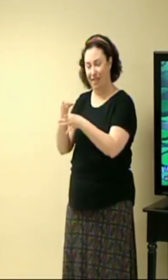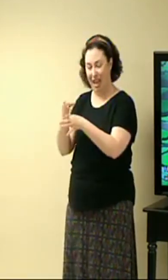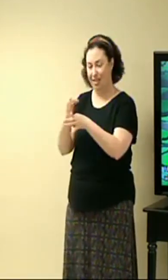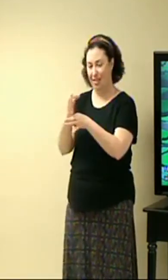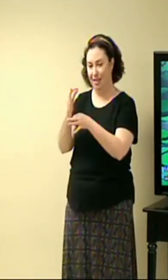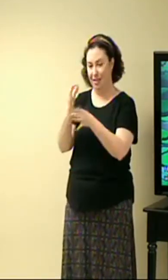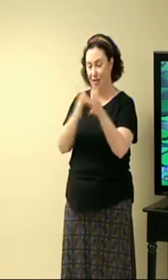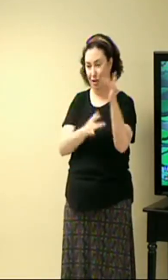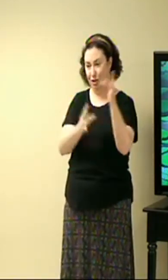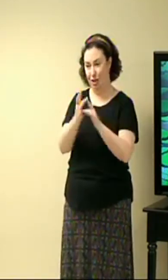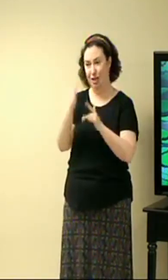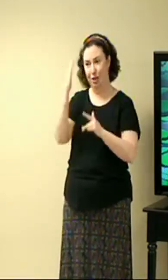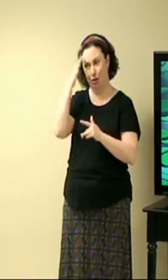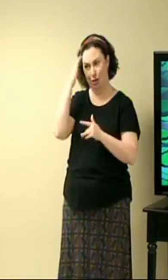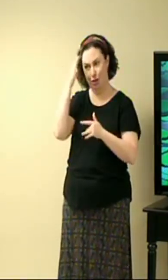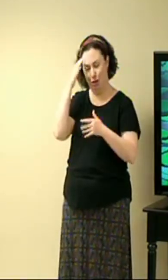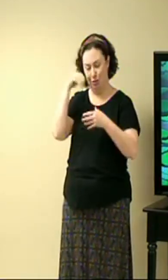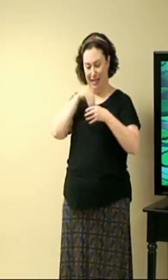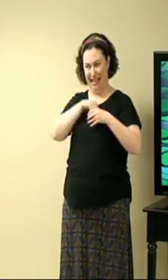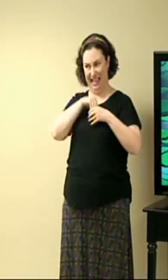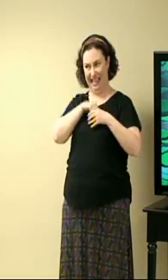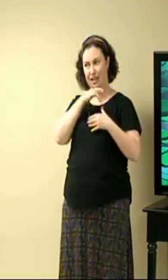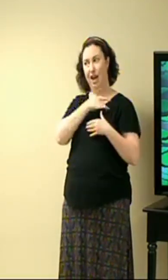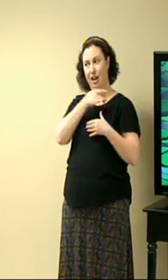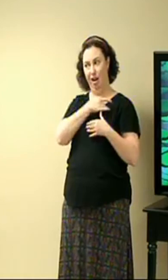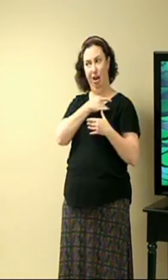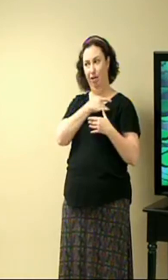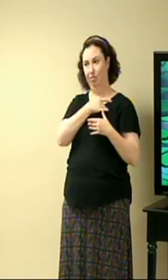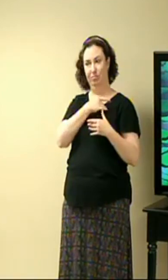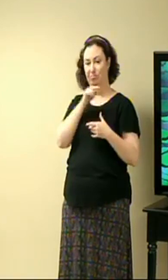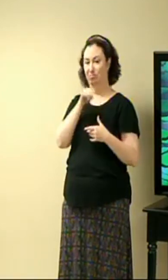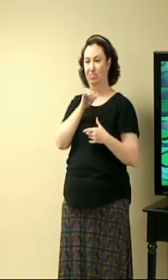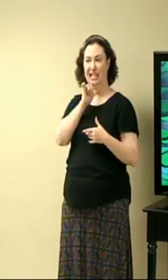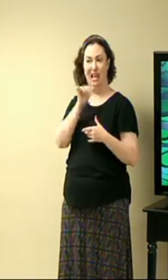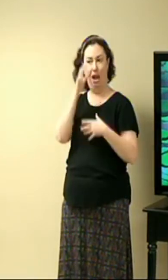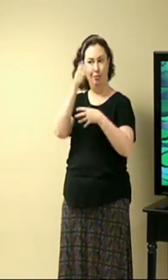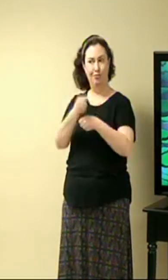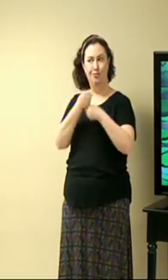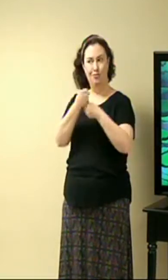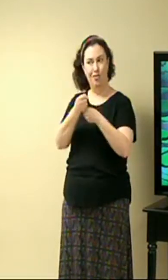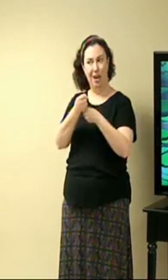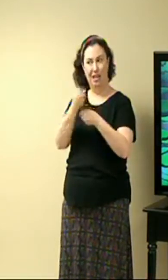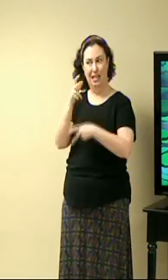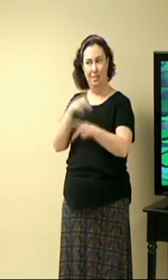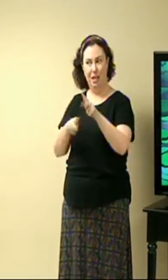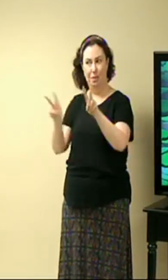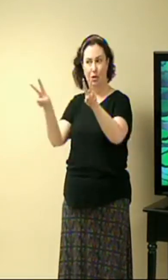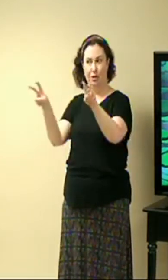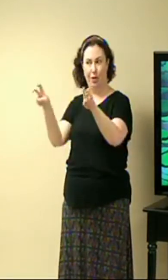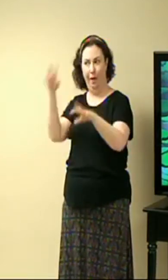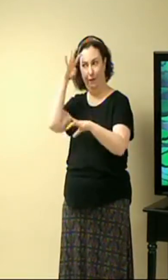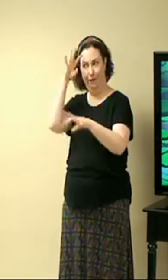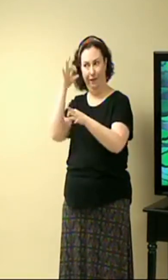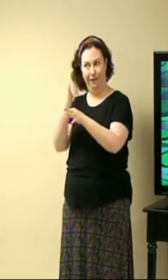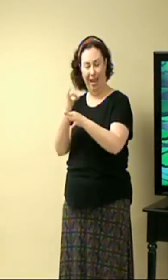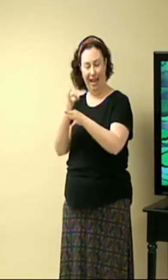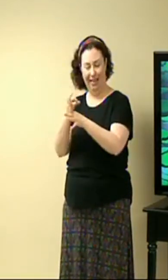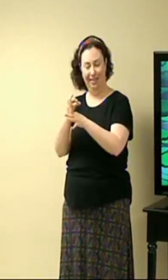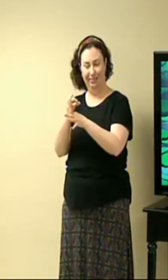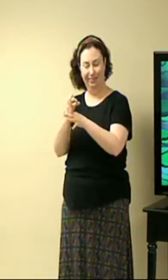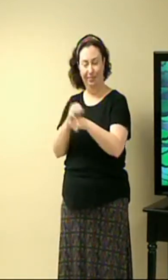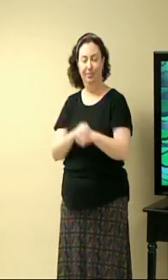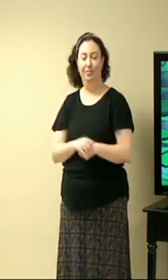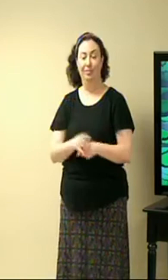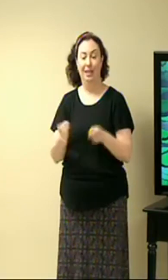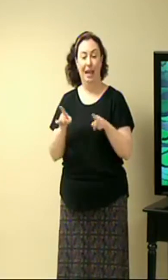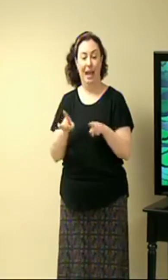person. Friends, what was happening at the Passover festival is people believed in Jesus, but they didn't